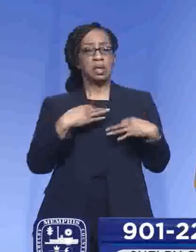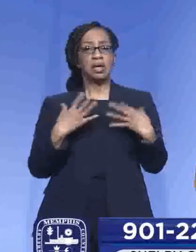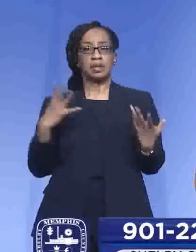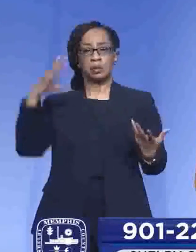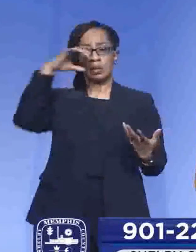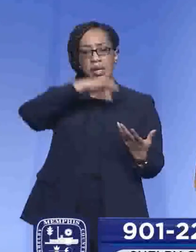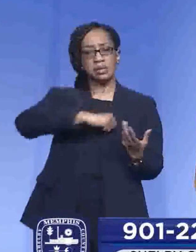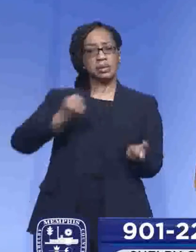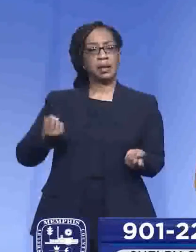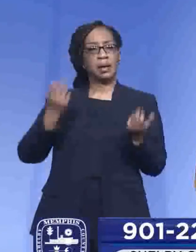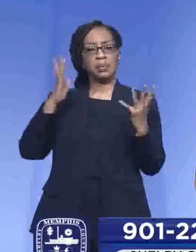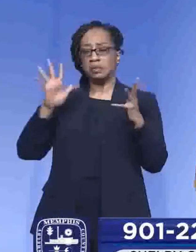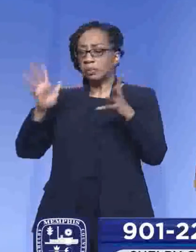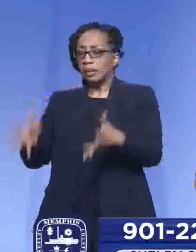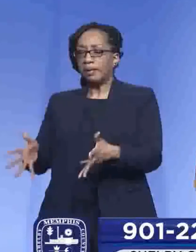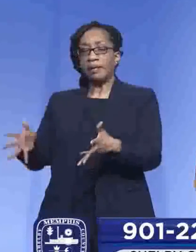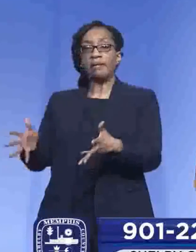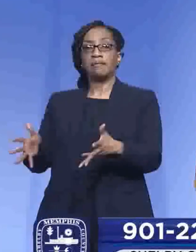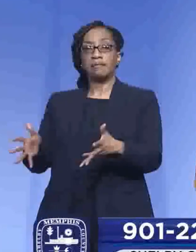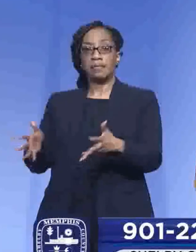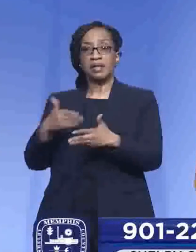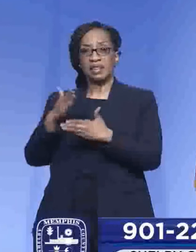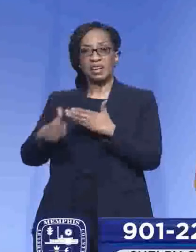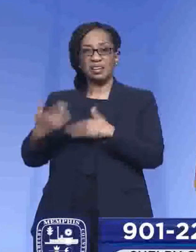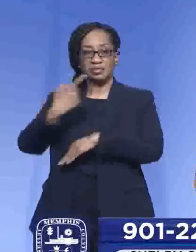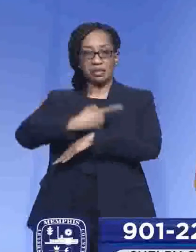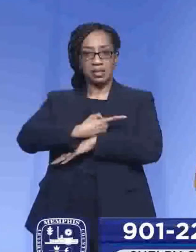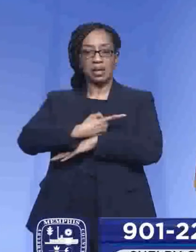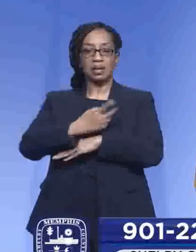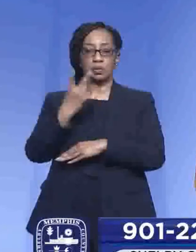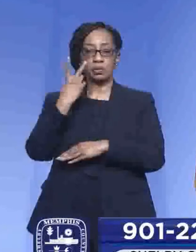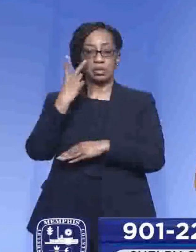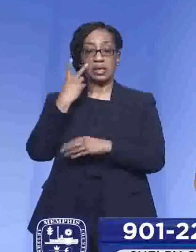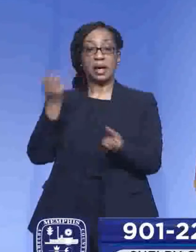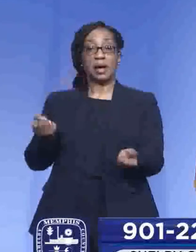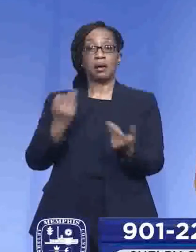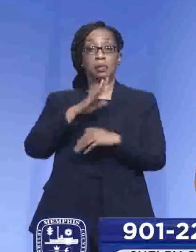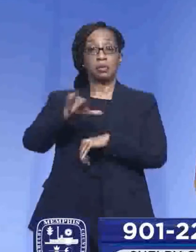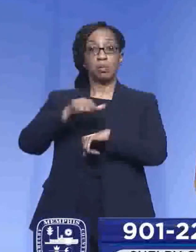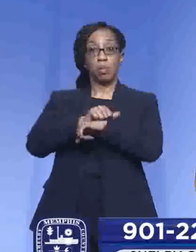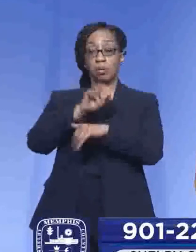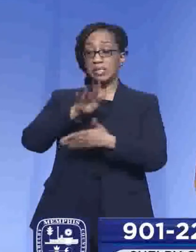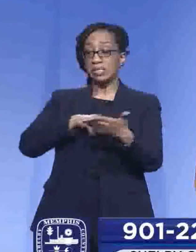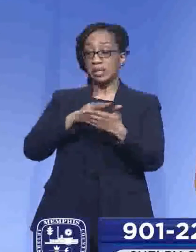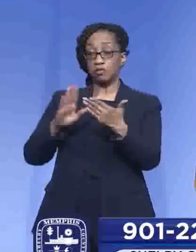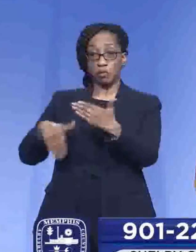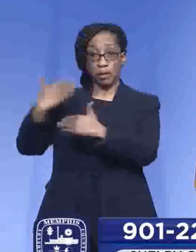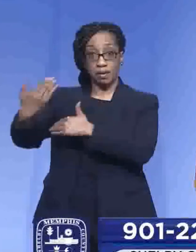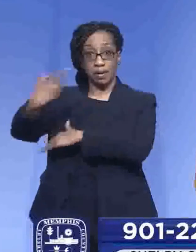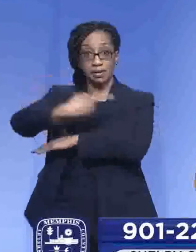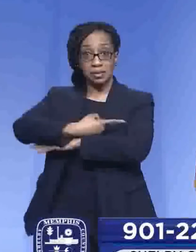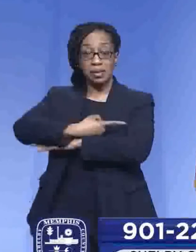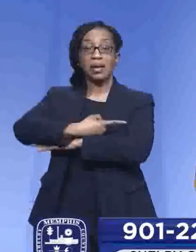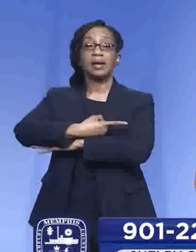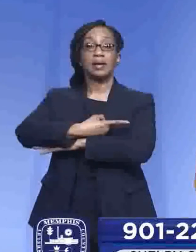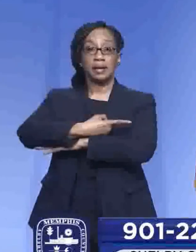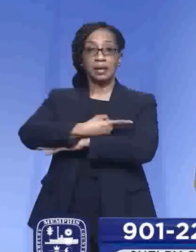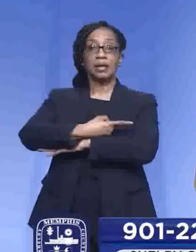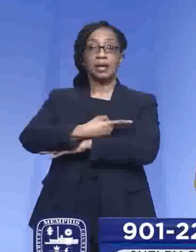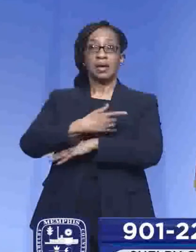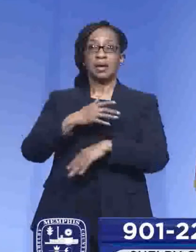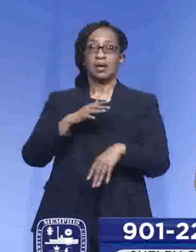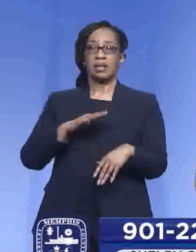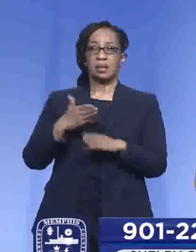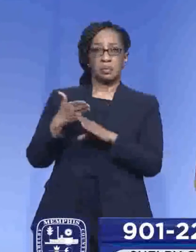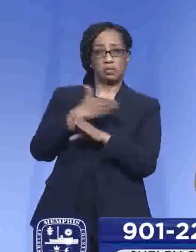might be left over at the end of the day. We'll look at the number of appointments we have scheduled for the following day. And then before